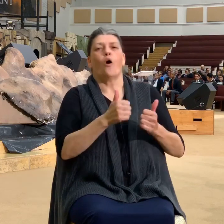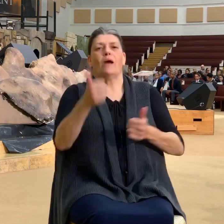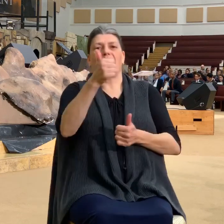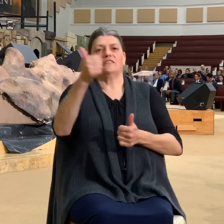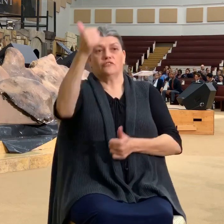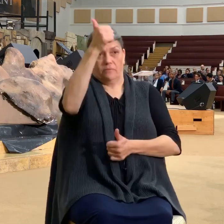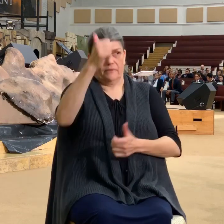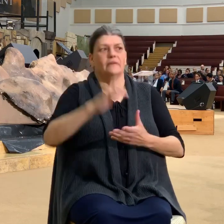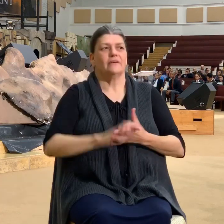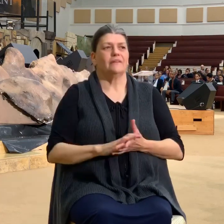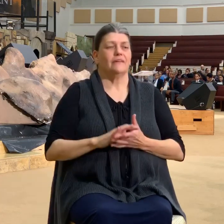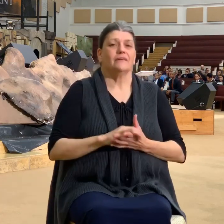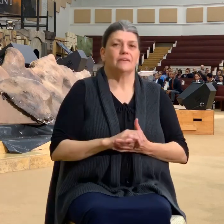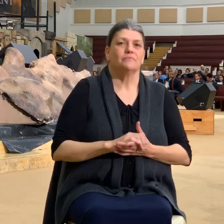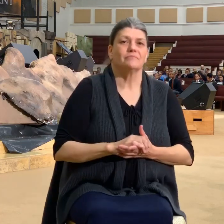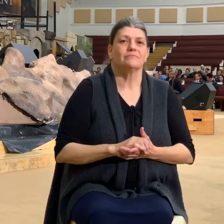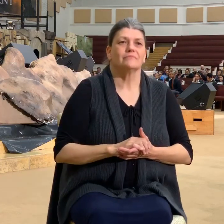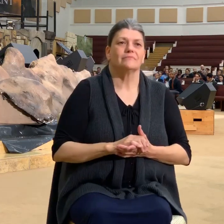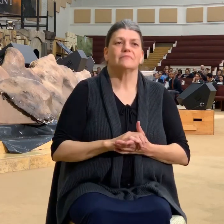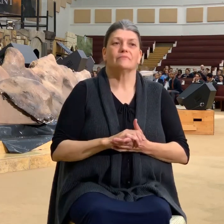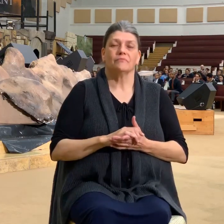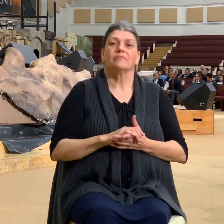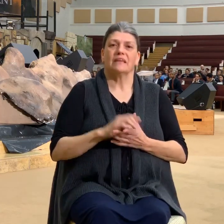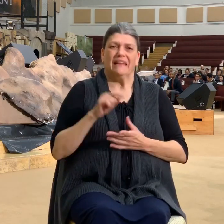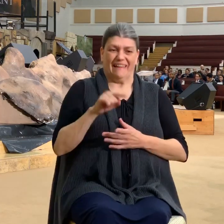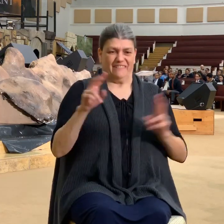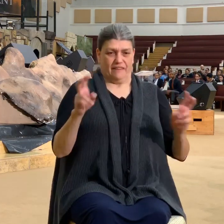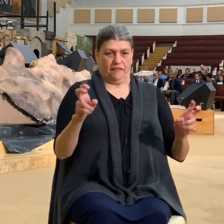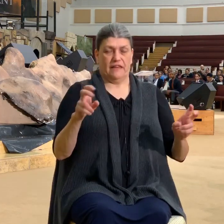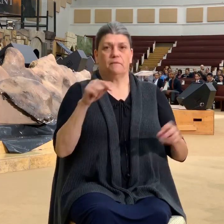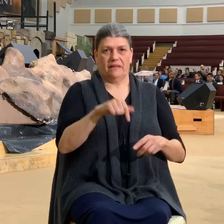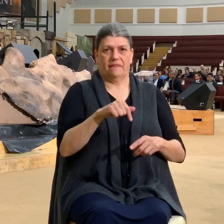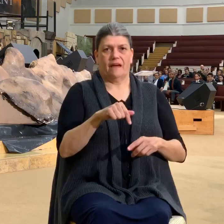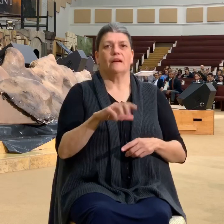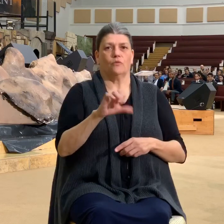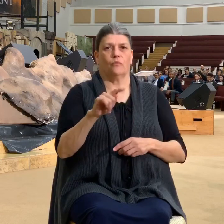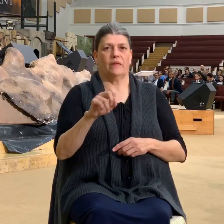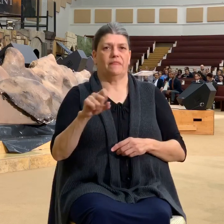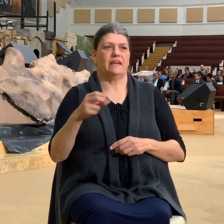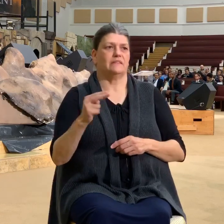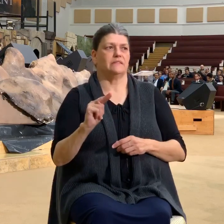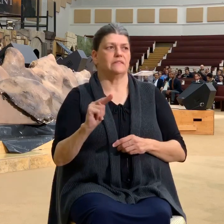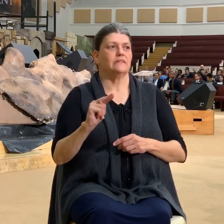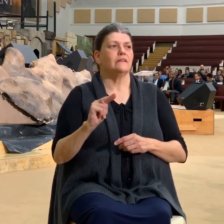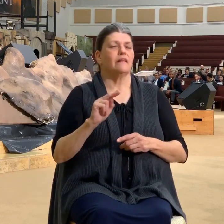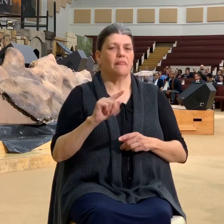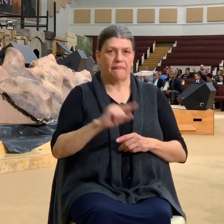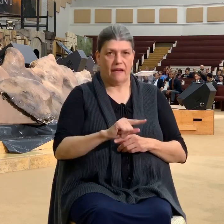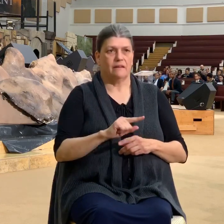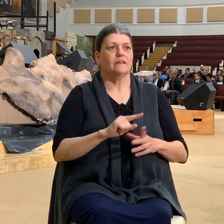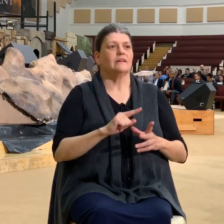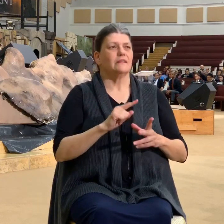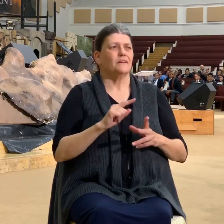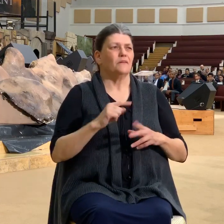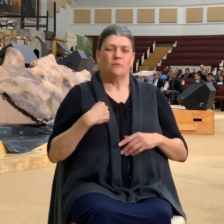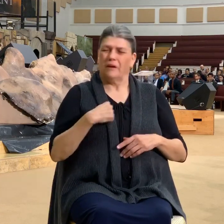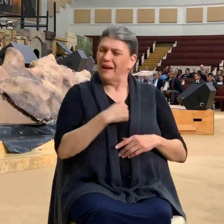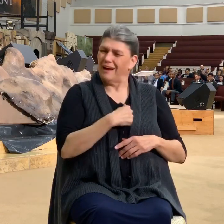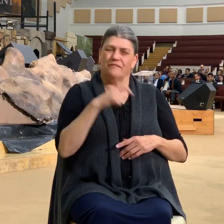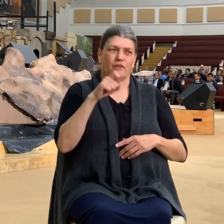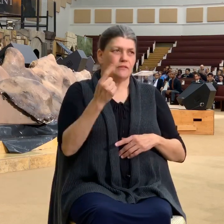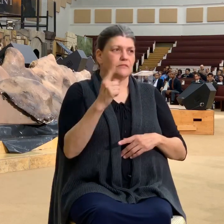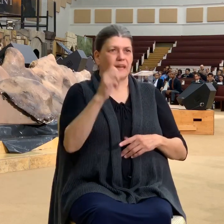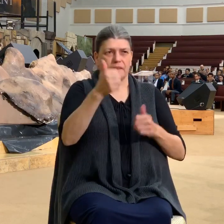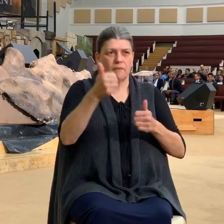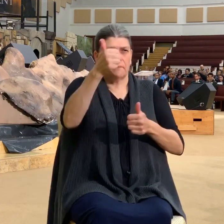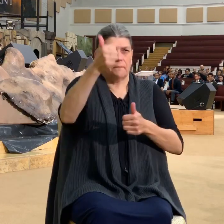our lives. And when we choose to violate and walk away from the principles of Scripture, then the judgment